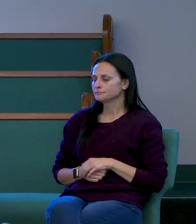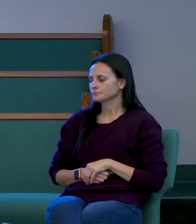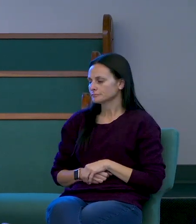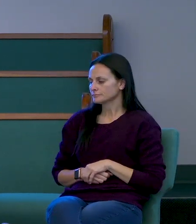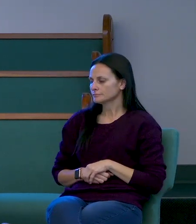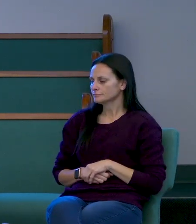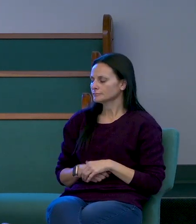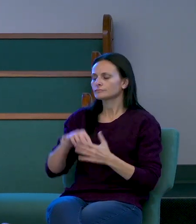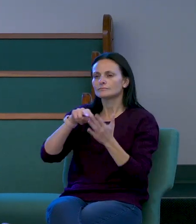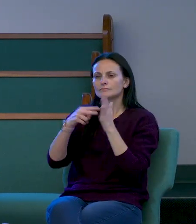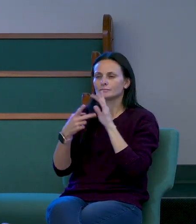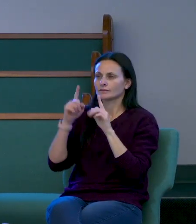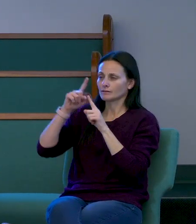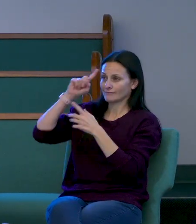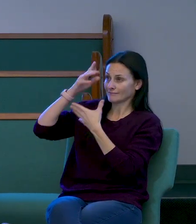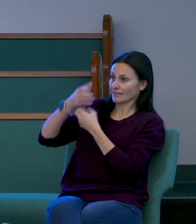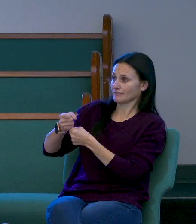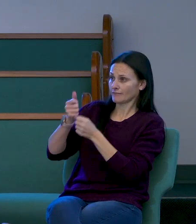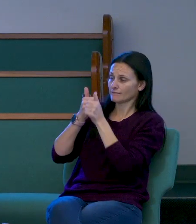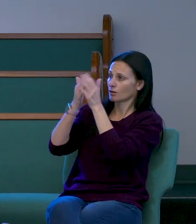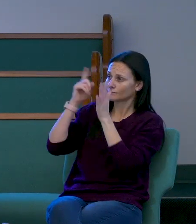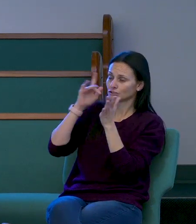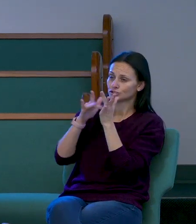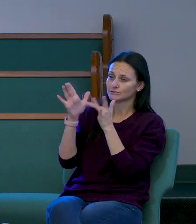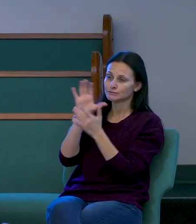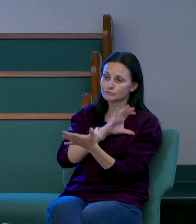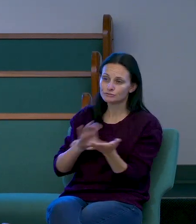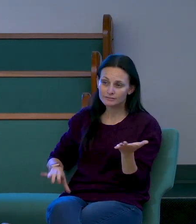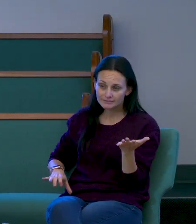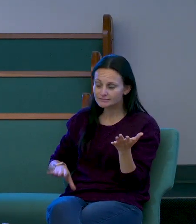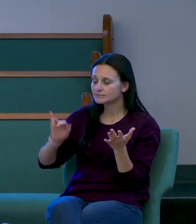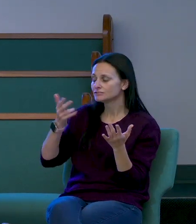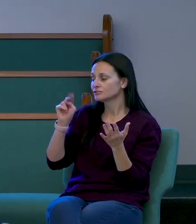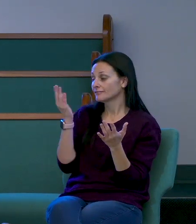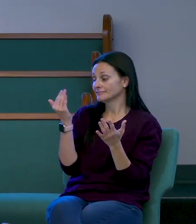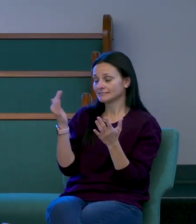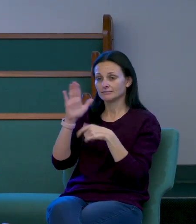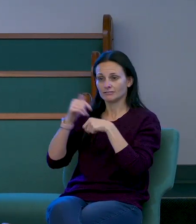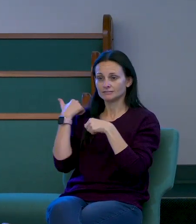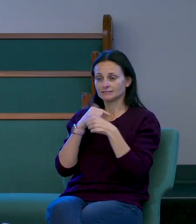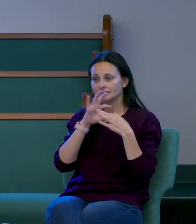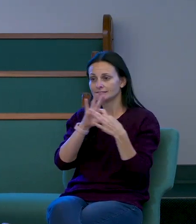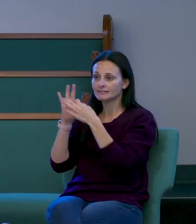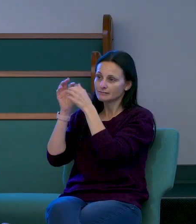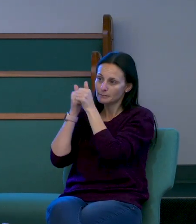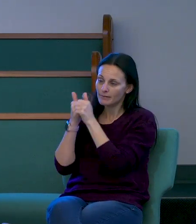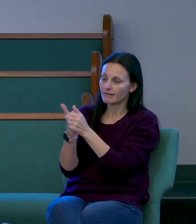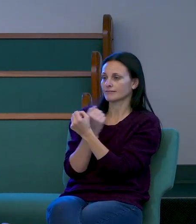What does it mean to be a faithful follower of Jesus Christ? John 15 calls us to connect, abide, and